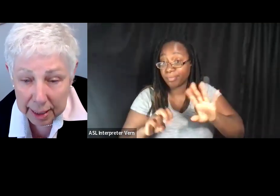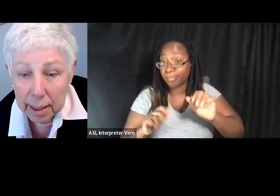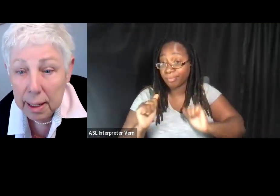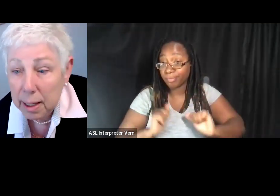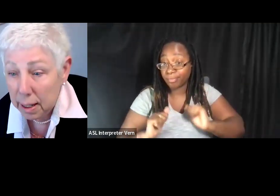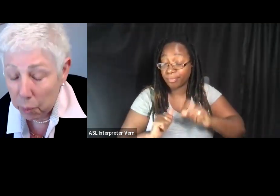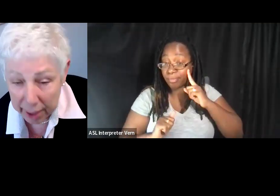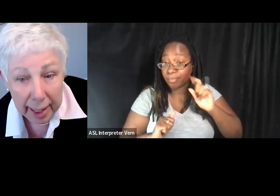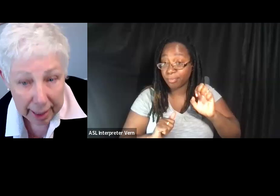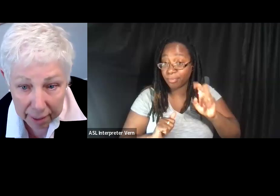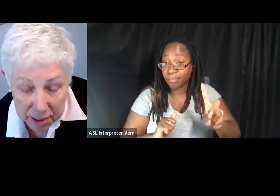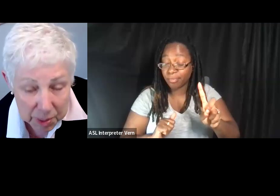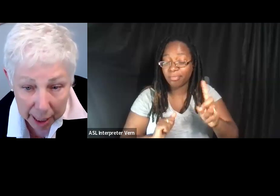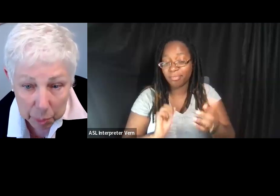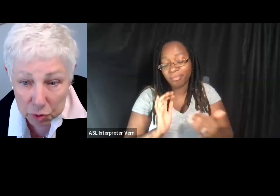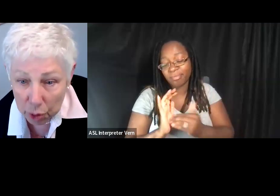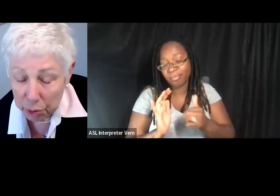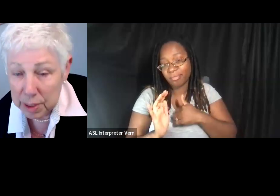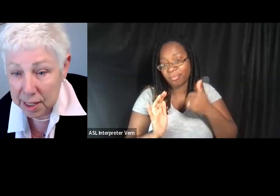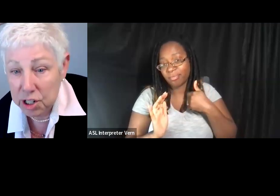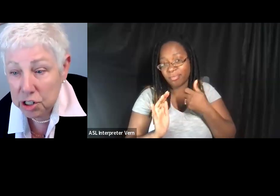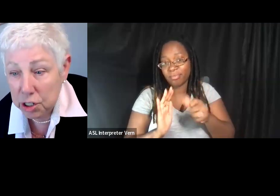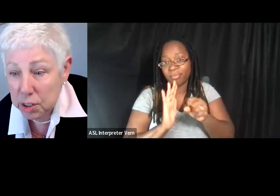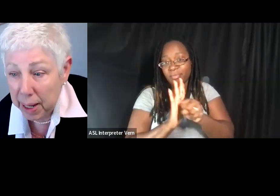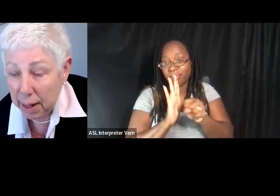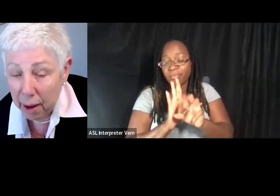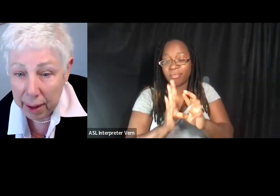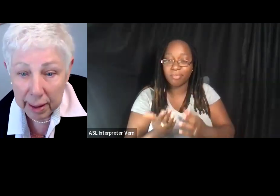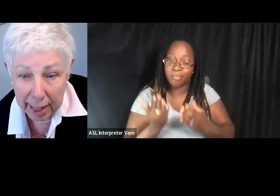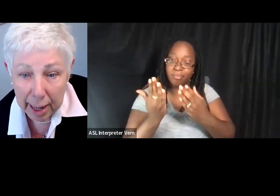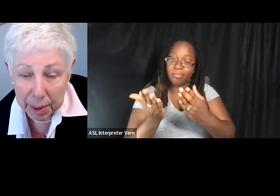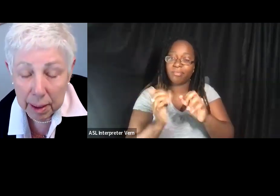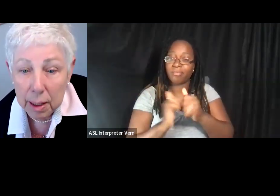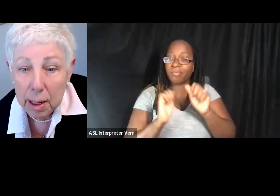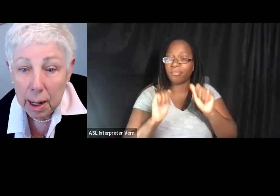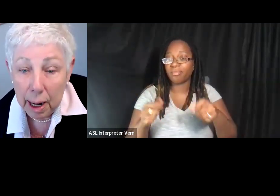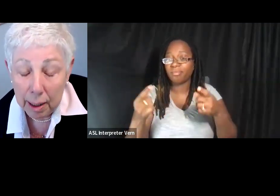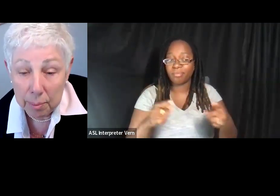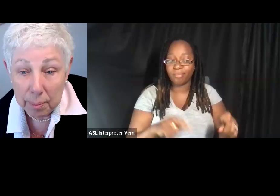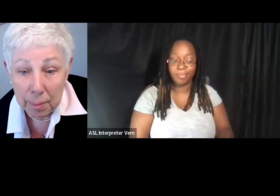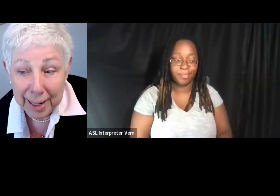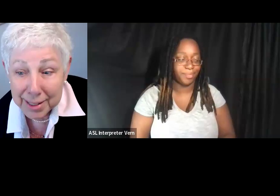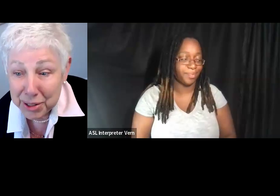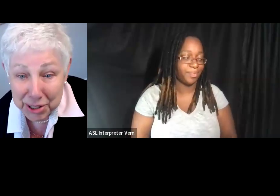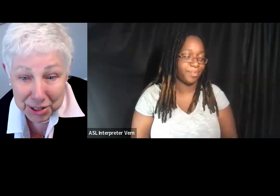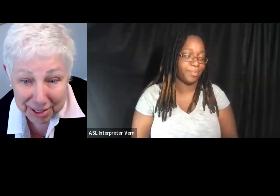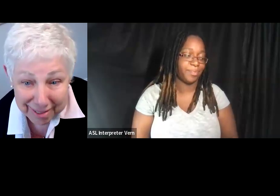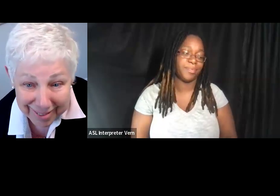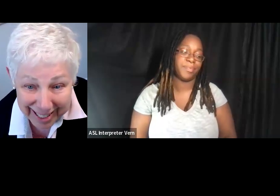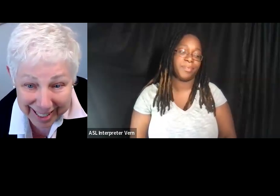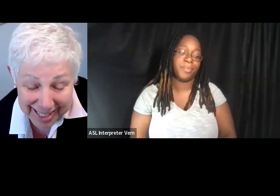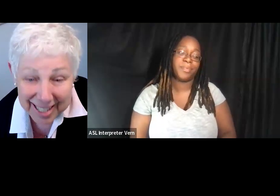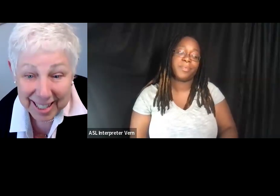the ED, we again have some samples for you or suggestions about how that can happen. My